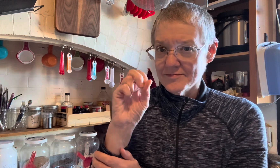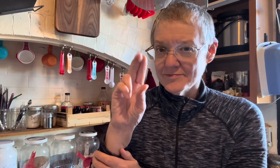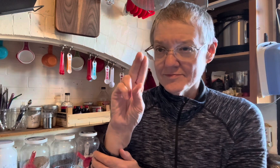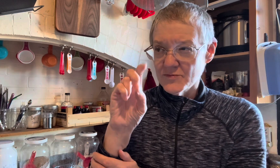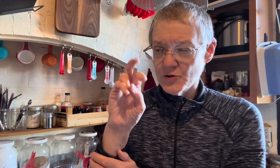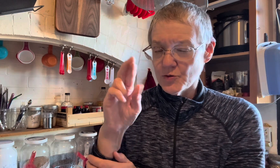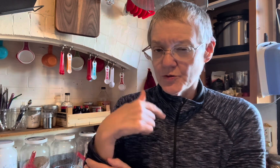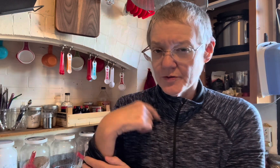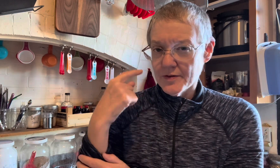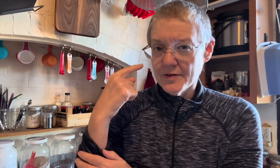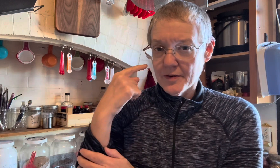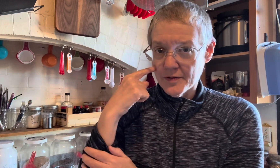shoulder roast.